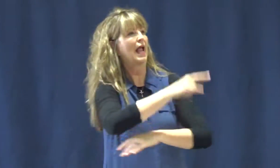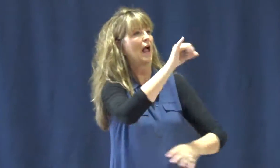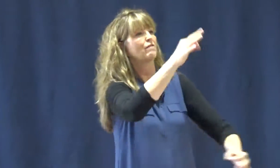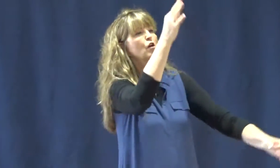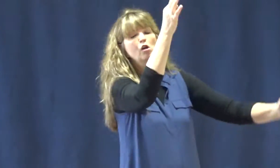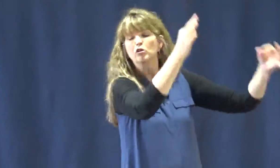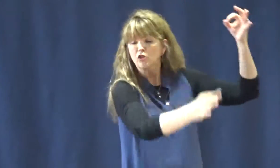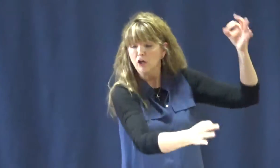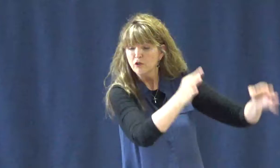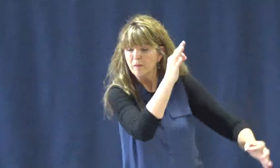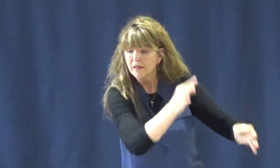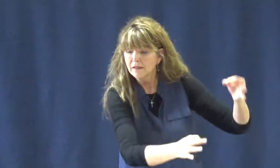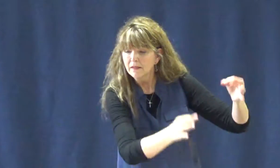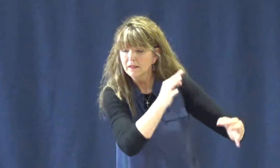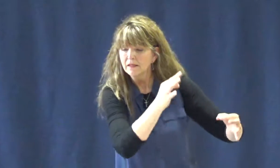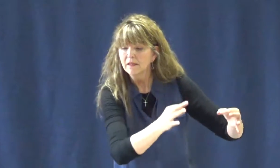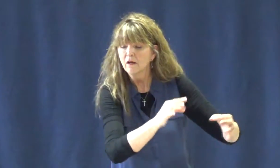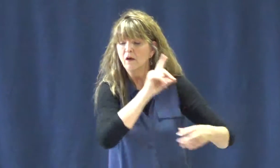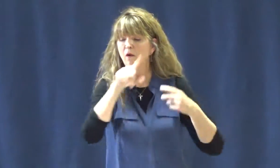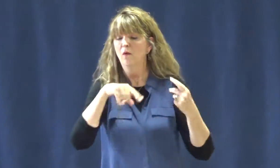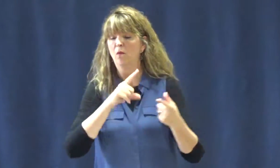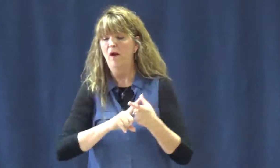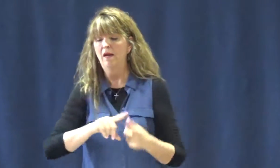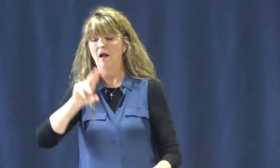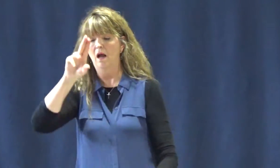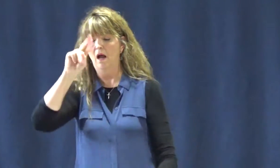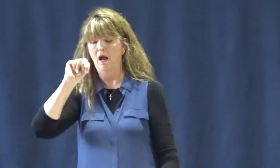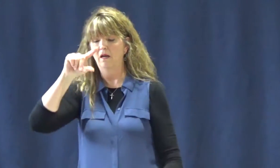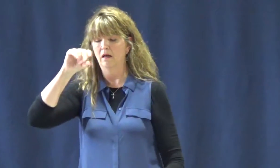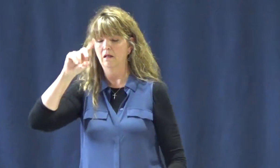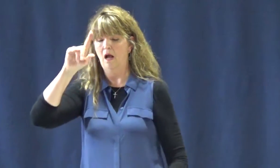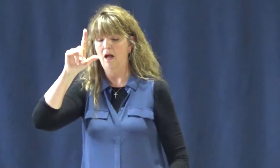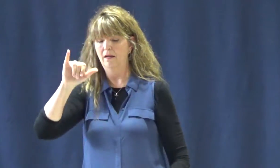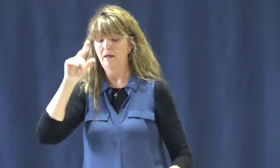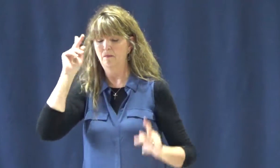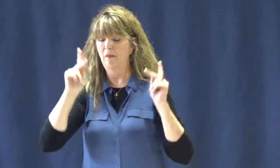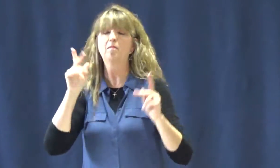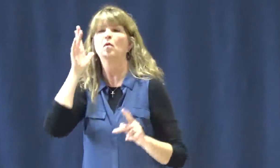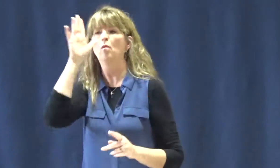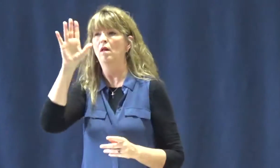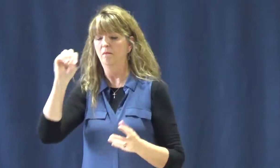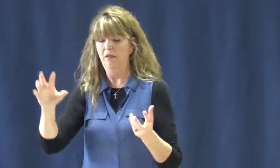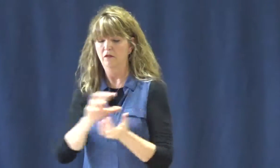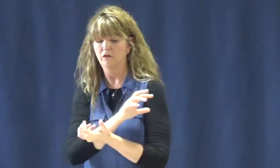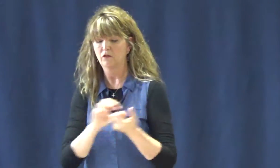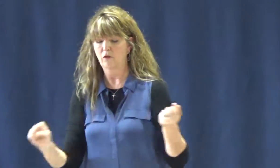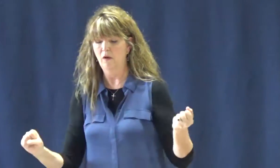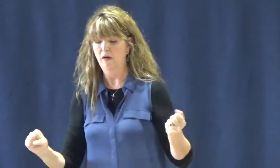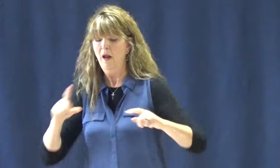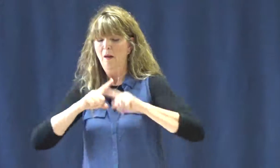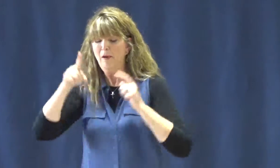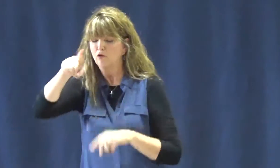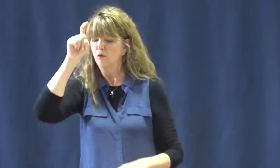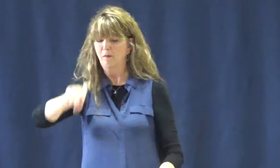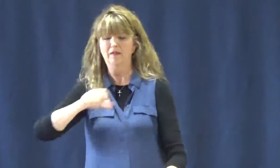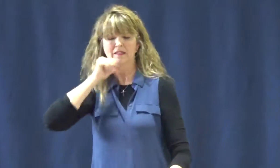fire. They are being kept for the day of judgment when ungodly people will